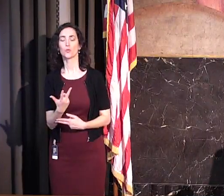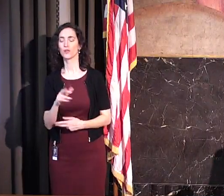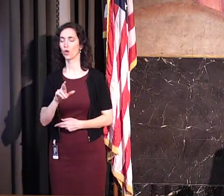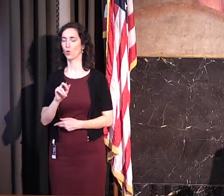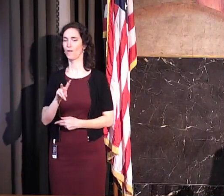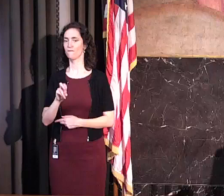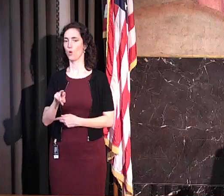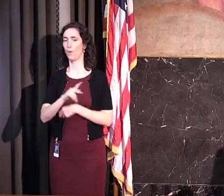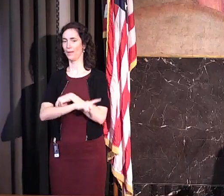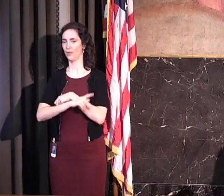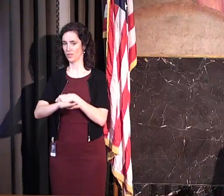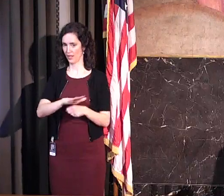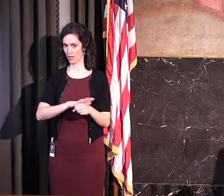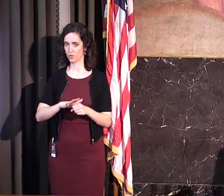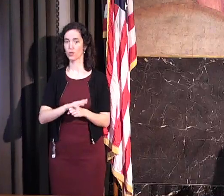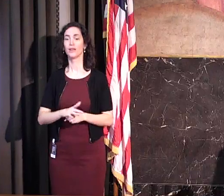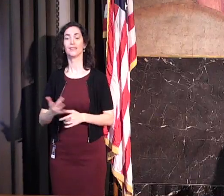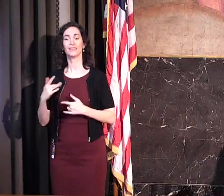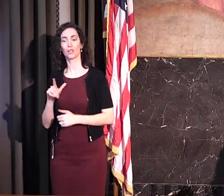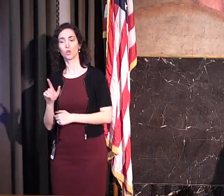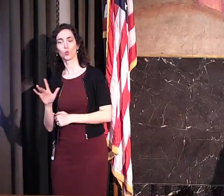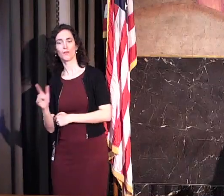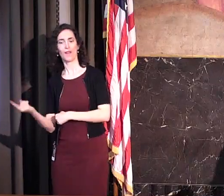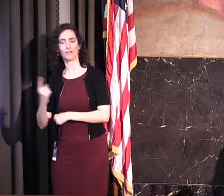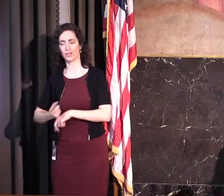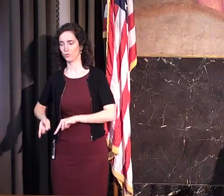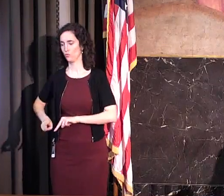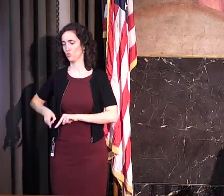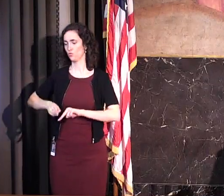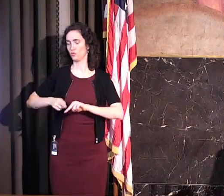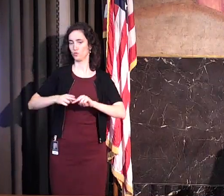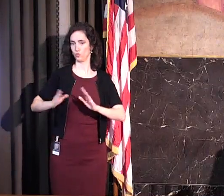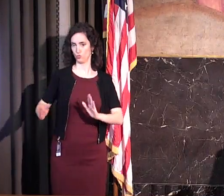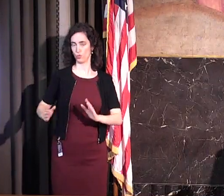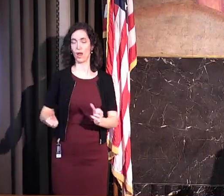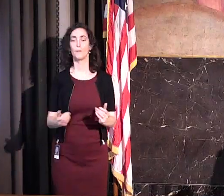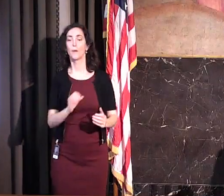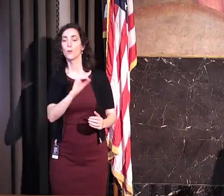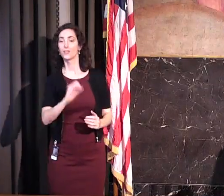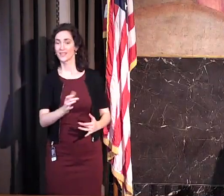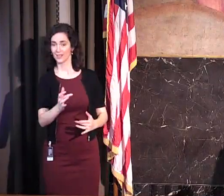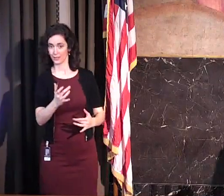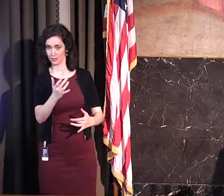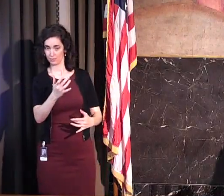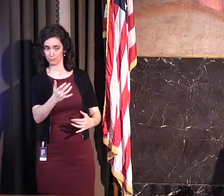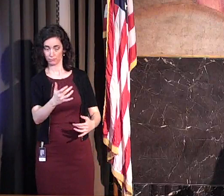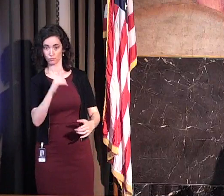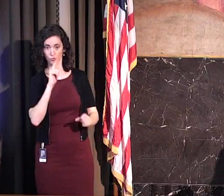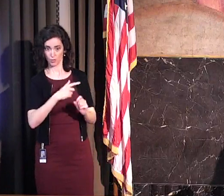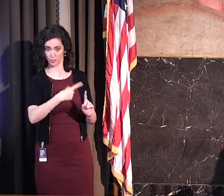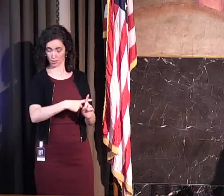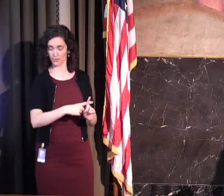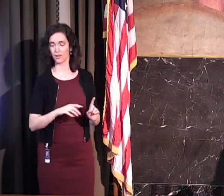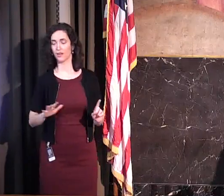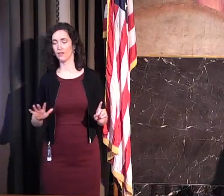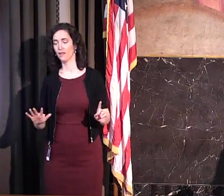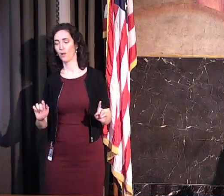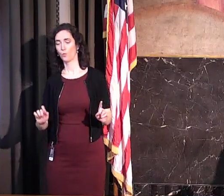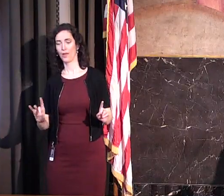cases have been going up consistently for the past 25 days. Percent positivity increased this past week from